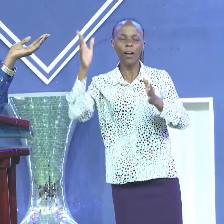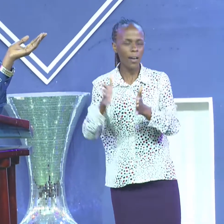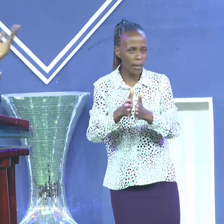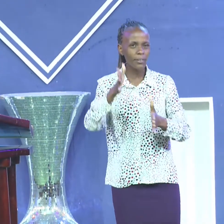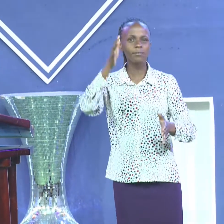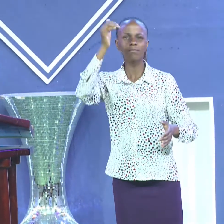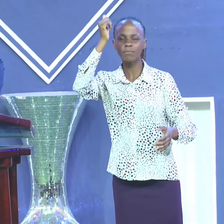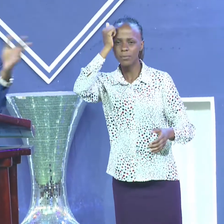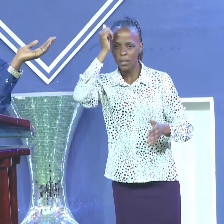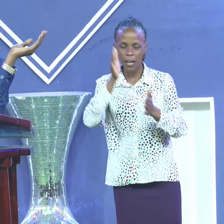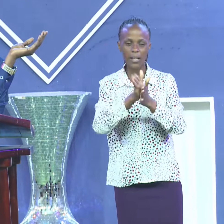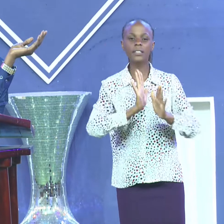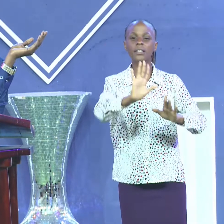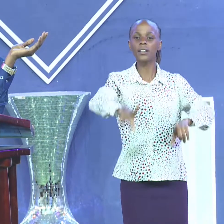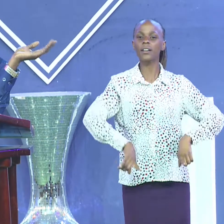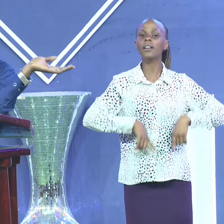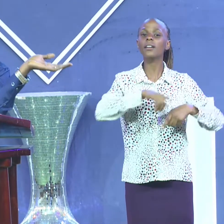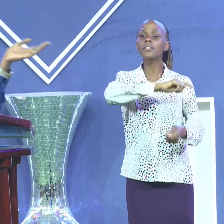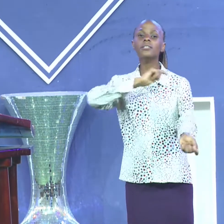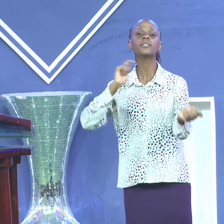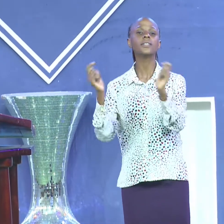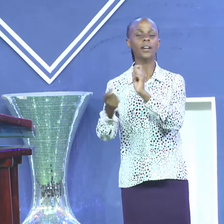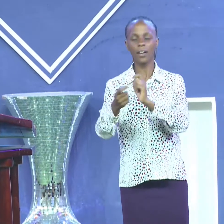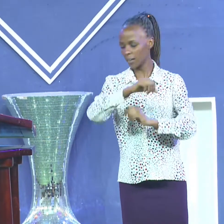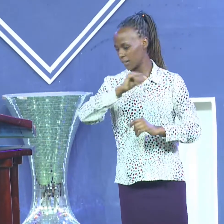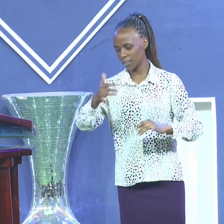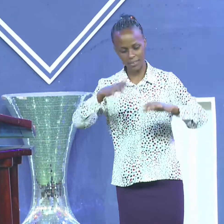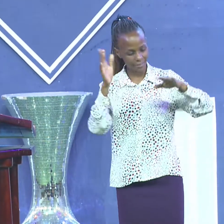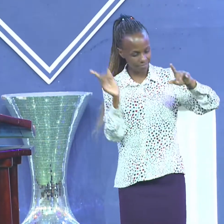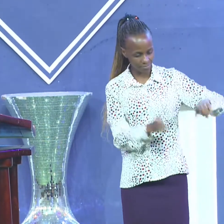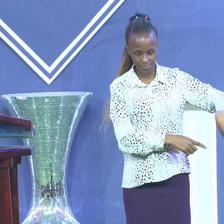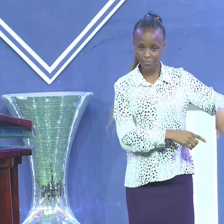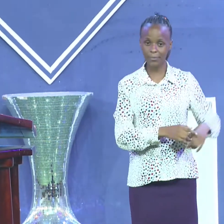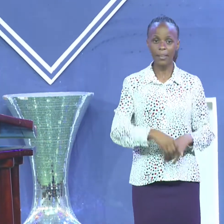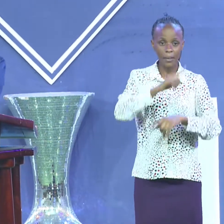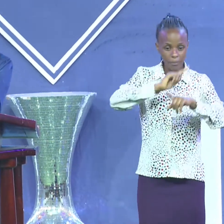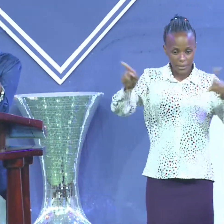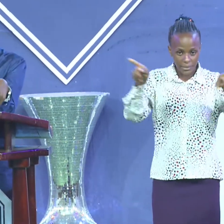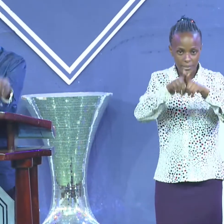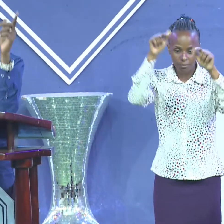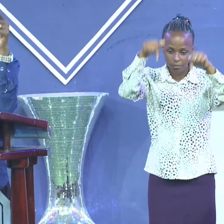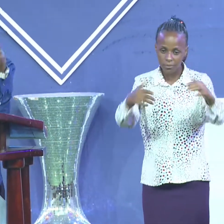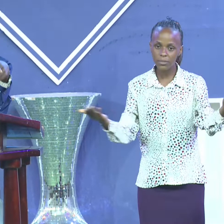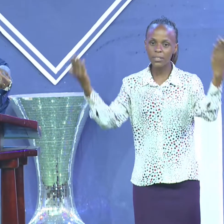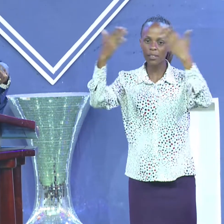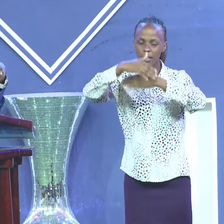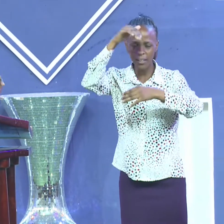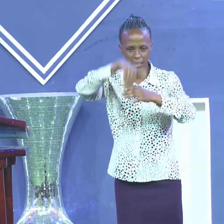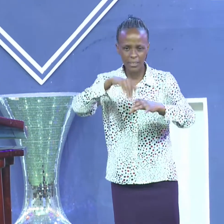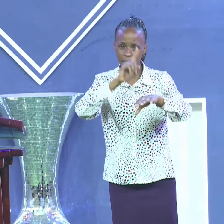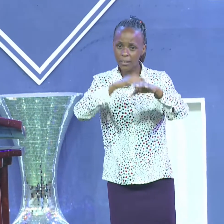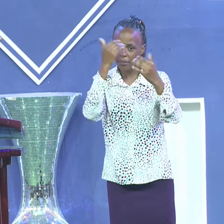them and they benefit. And their lives are transformed. And others remain behind. And even this night, in